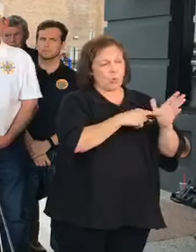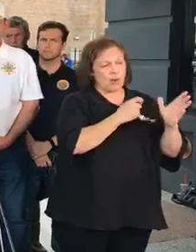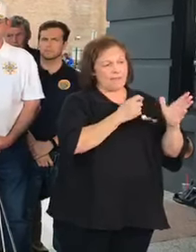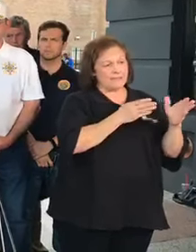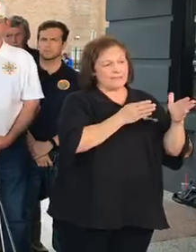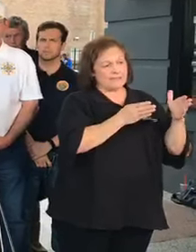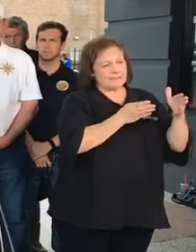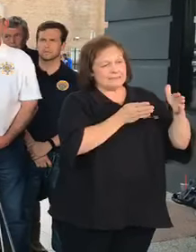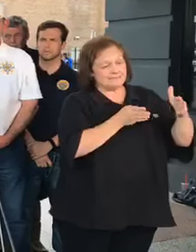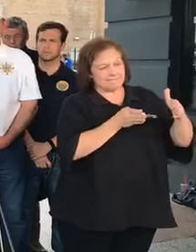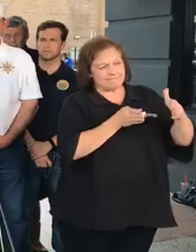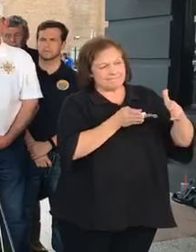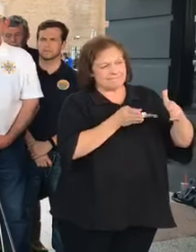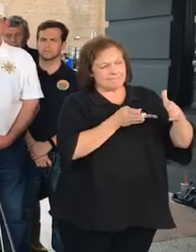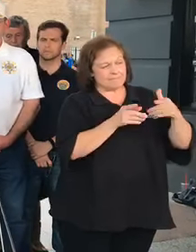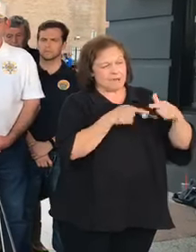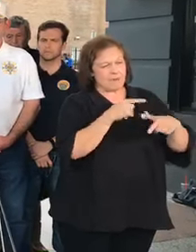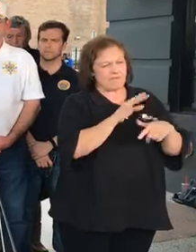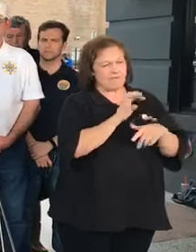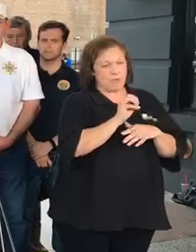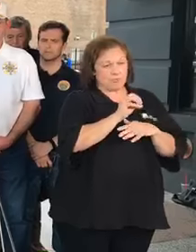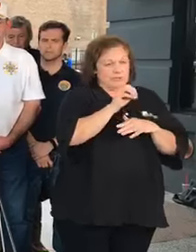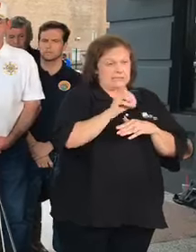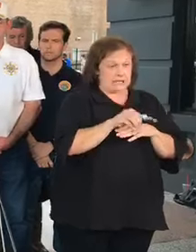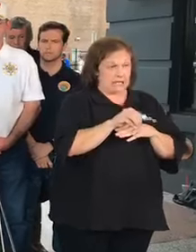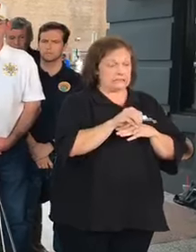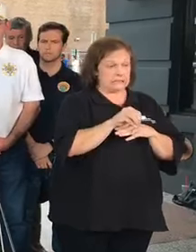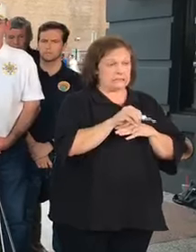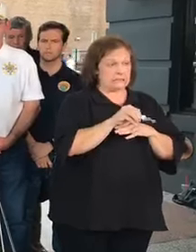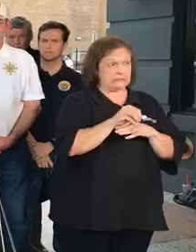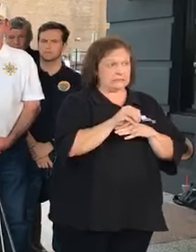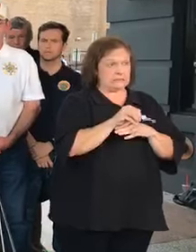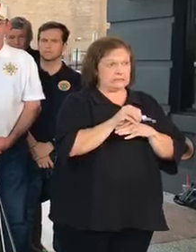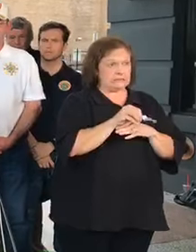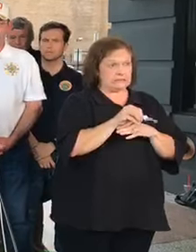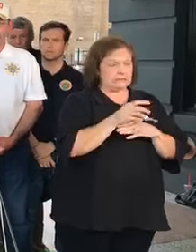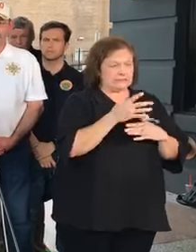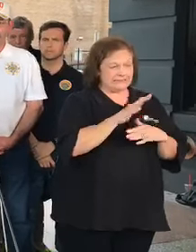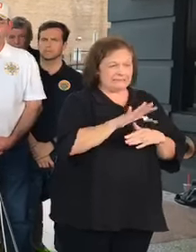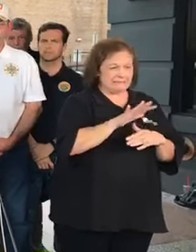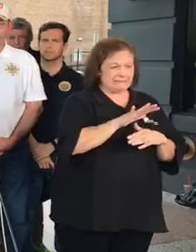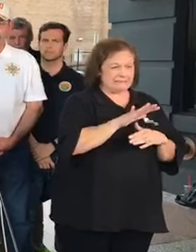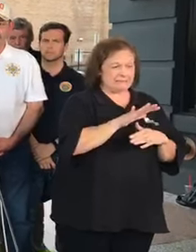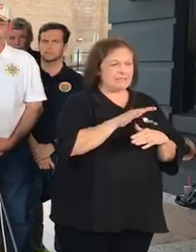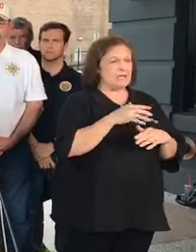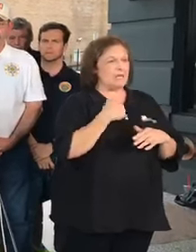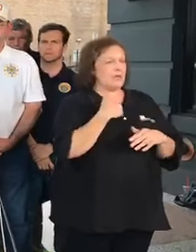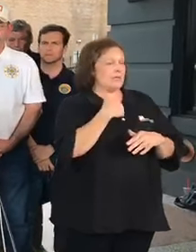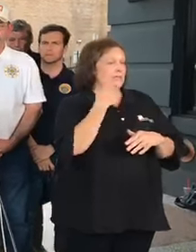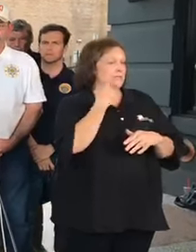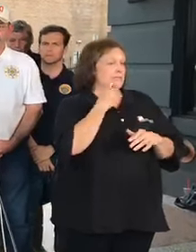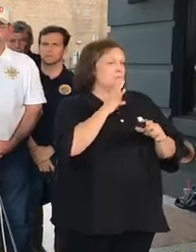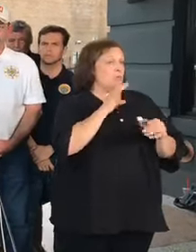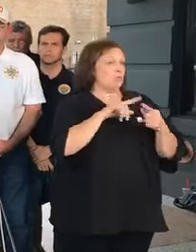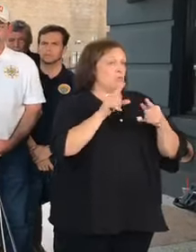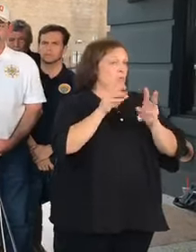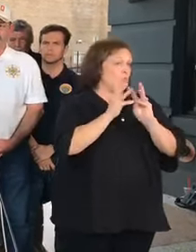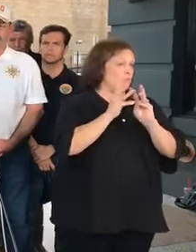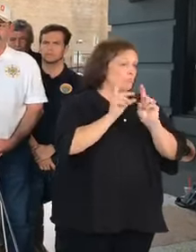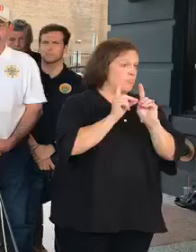just upped to about 40% the chance of development. We're looking at a timeline. I spoke to Blizzards just before I came out